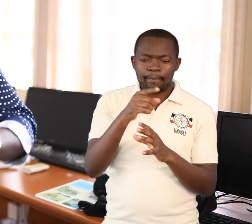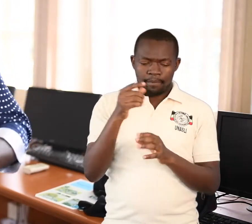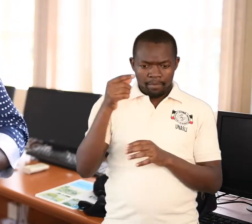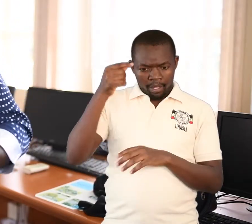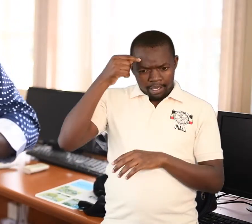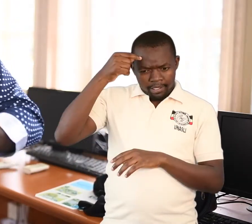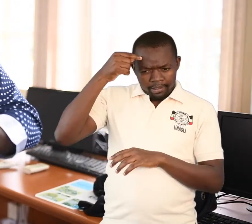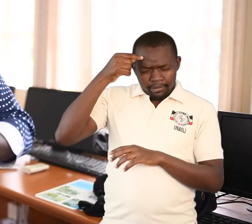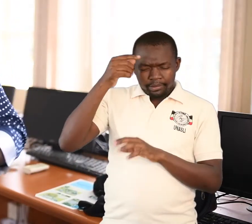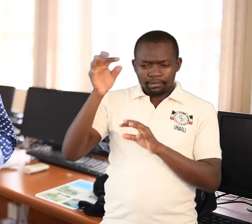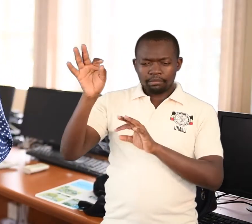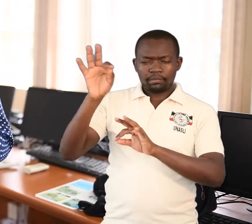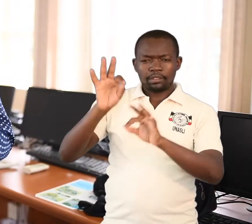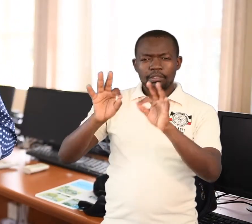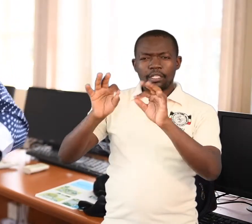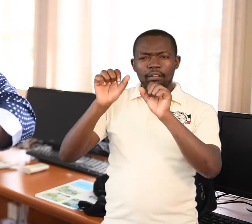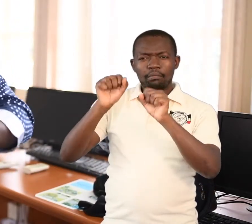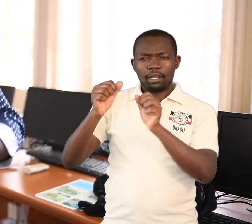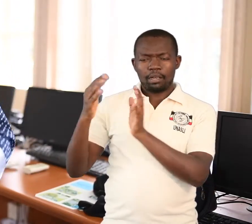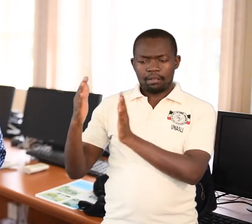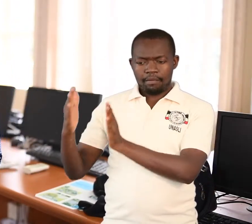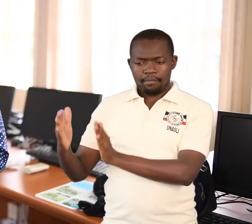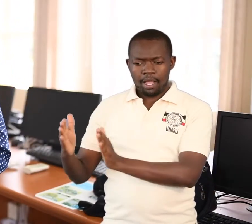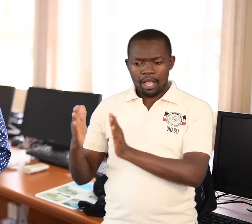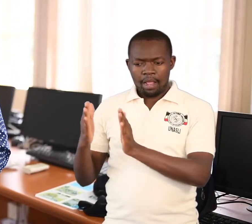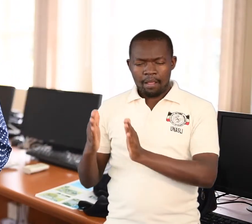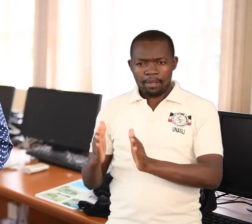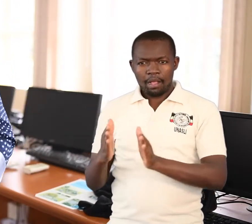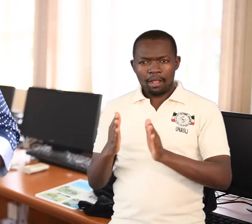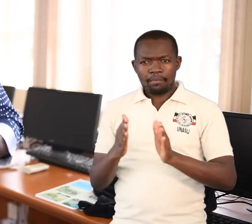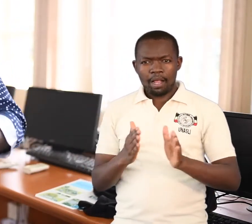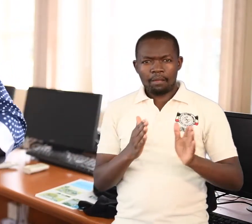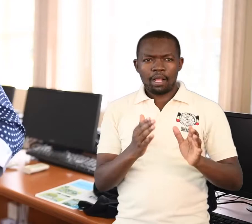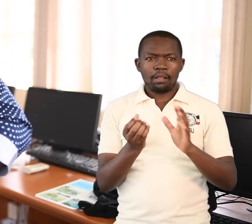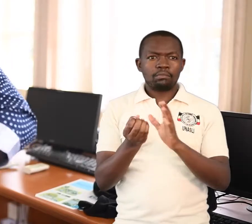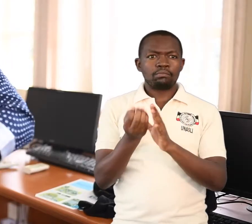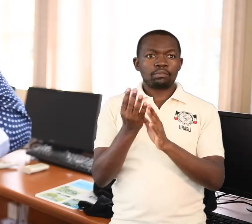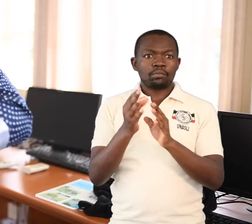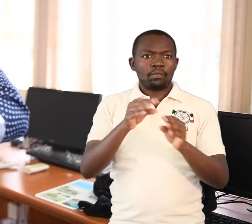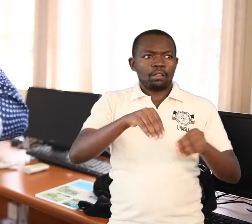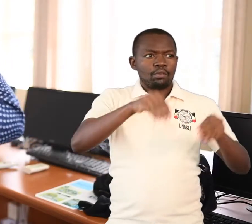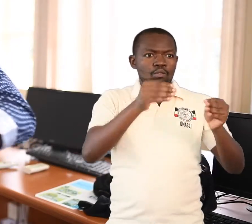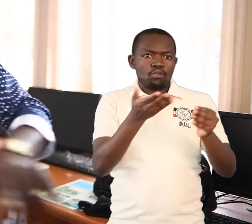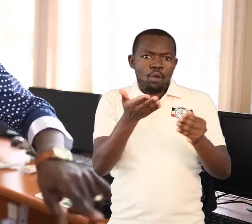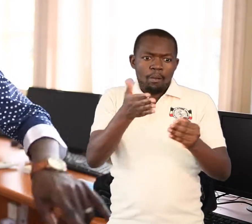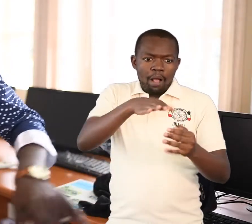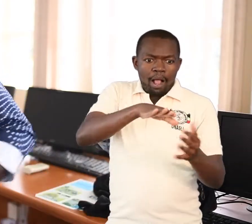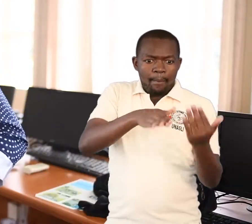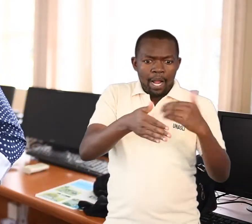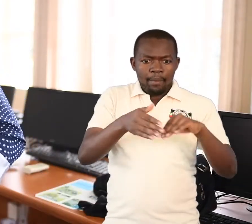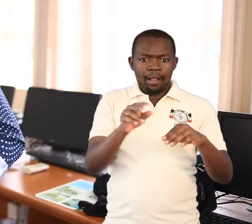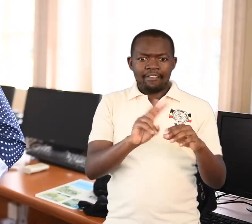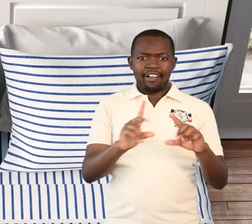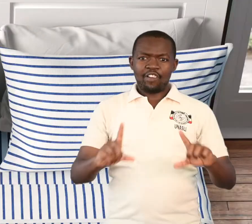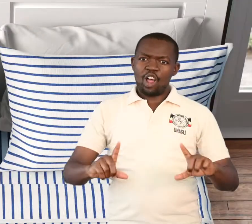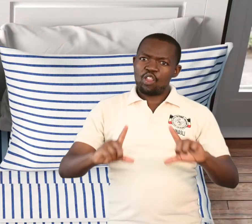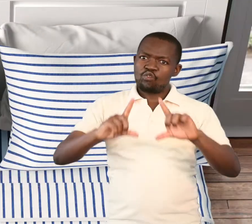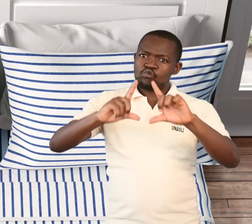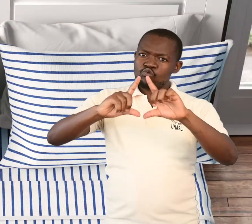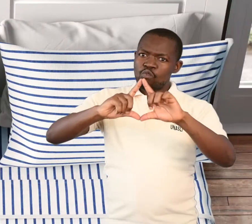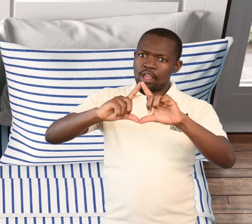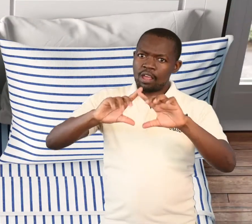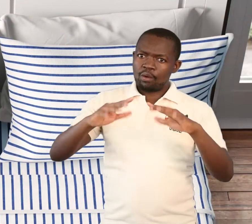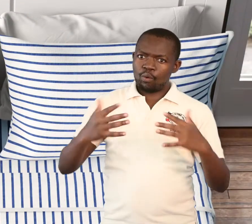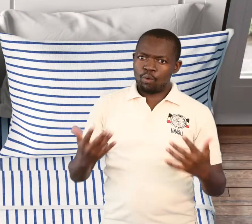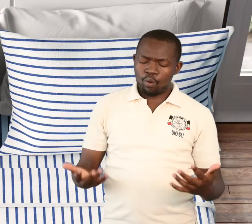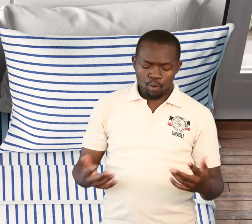that design? How are you planning to make it? Are you going to fold it and make it in a triangle shape? Are you going to